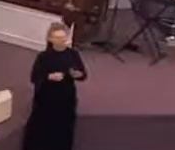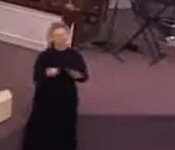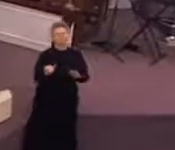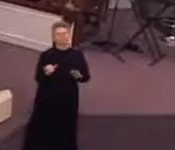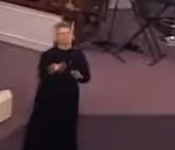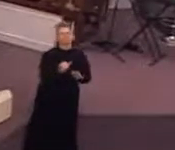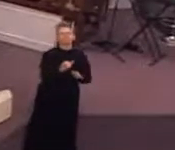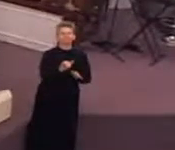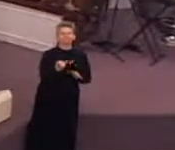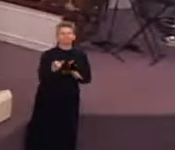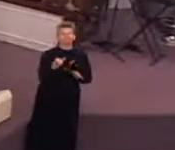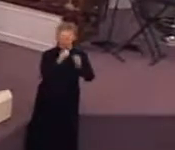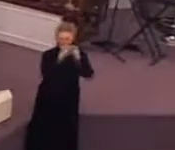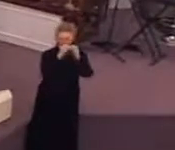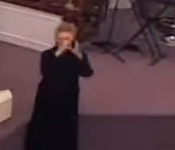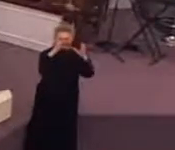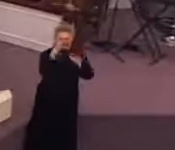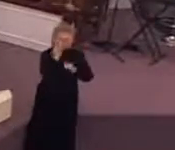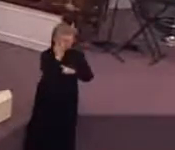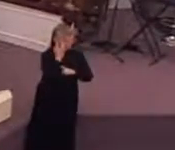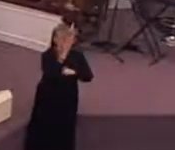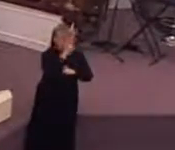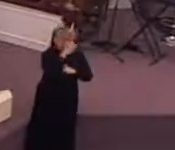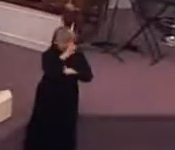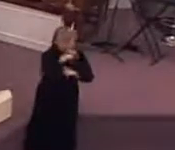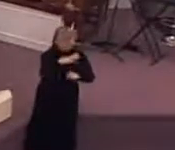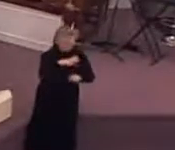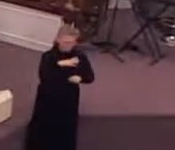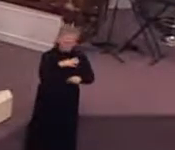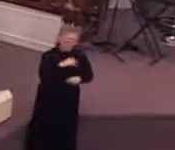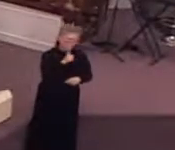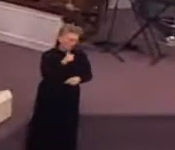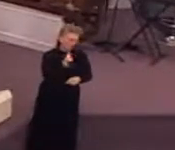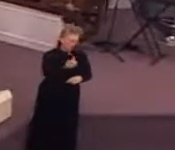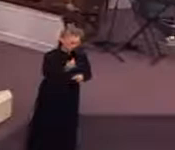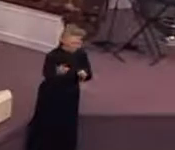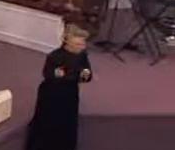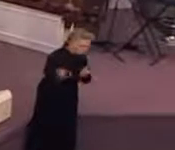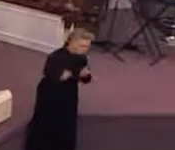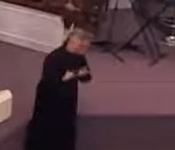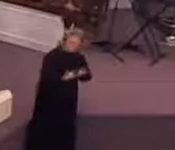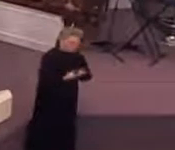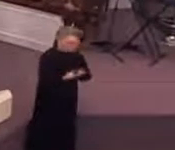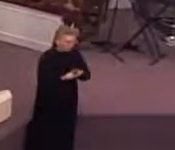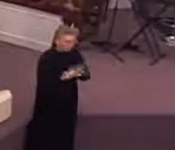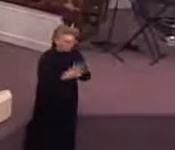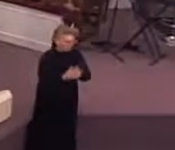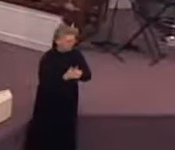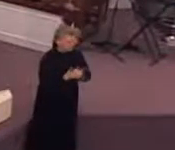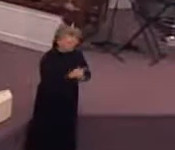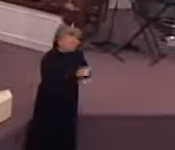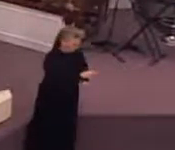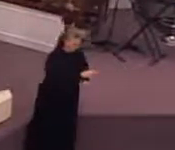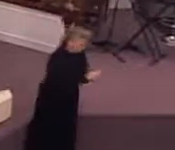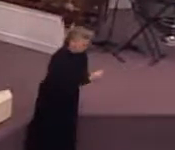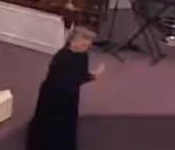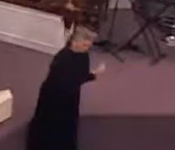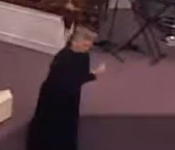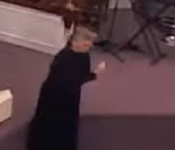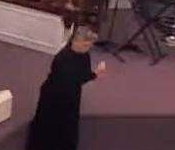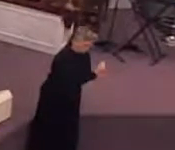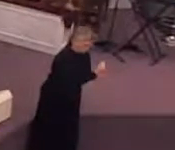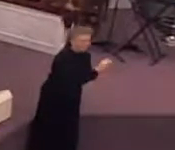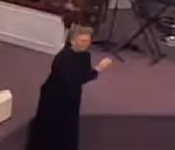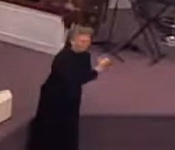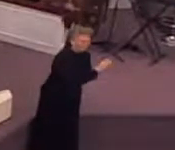vision. Amen. Because these men had not only just been with Jesus in these four Gospels of Matthew, Mark, and Luke, and